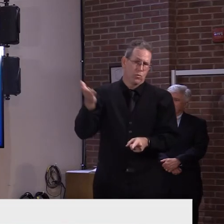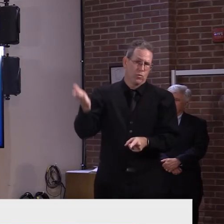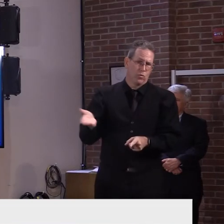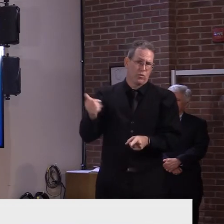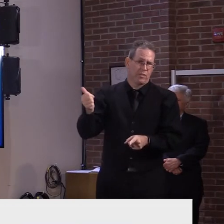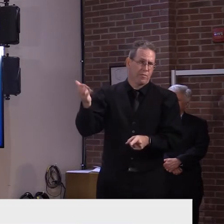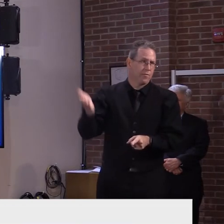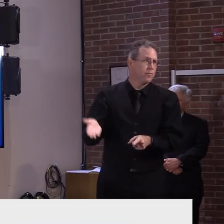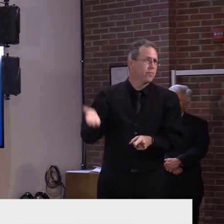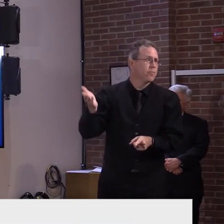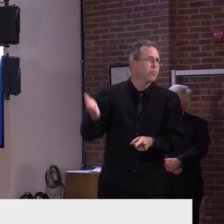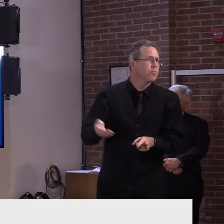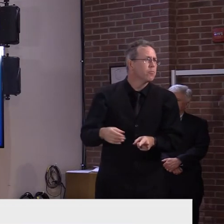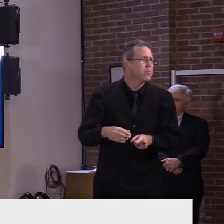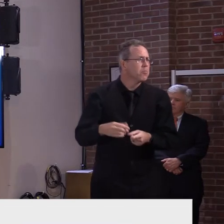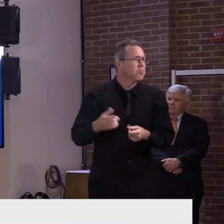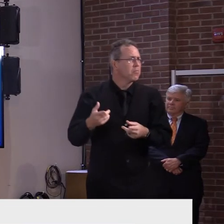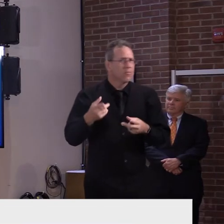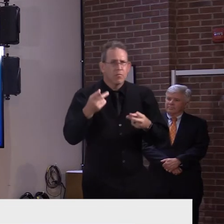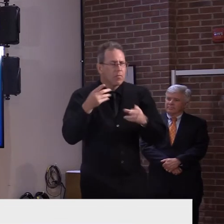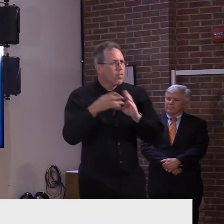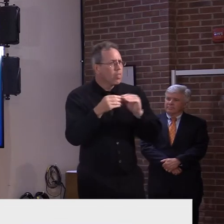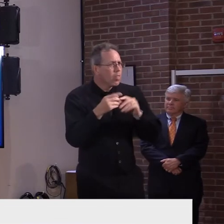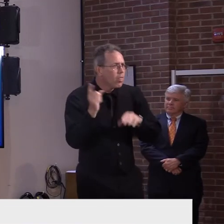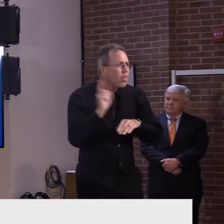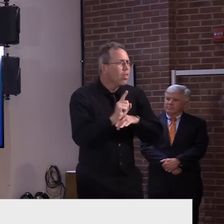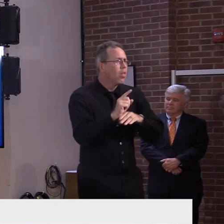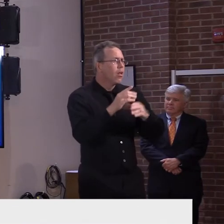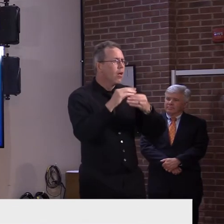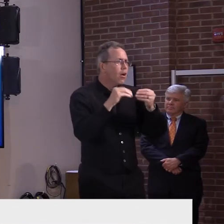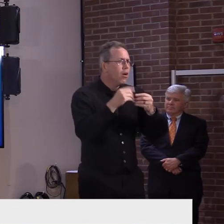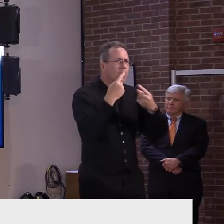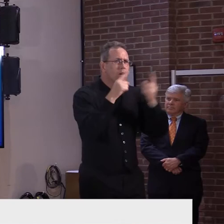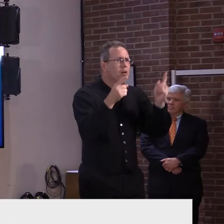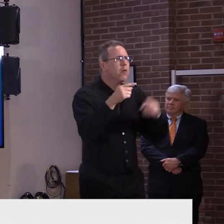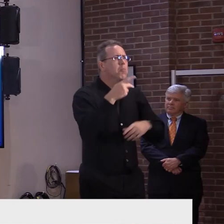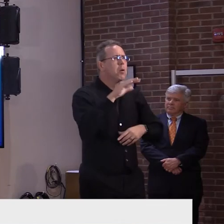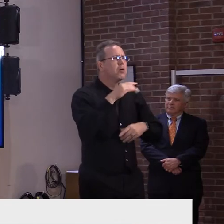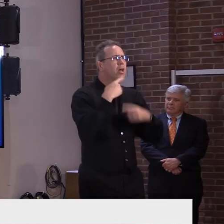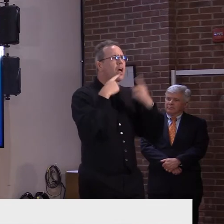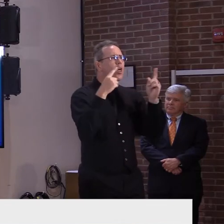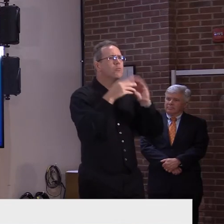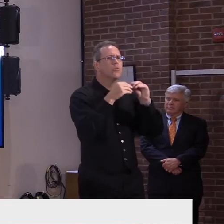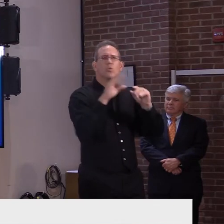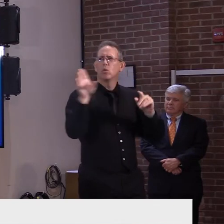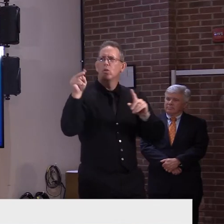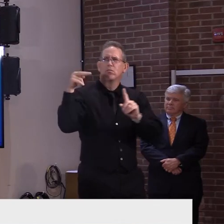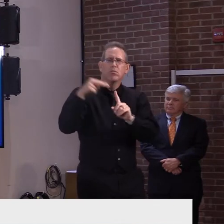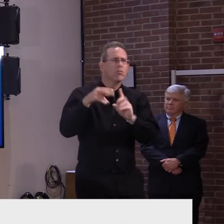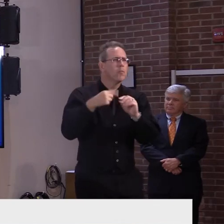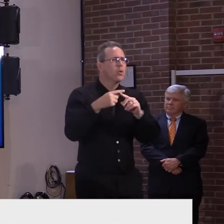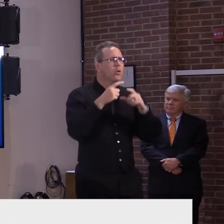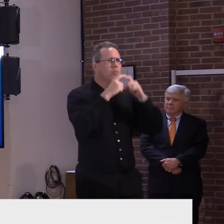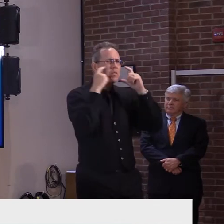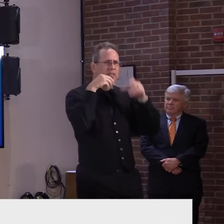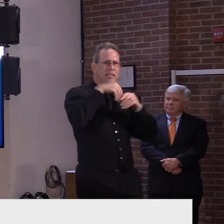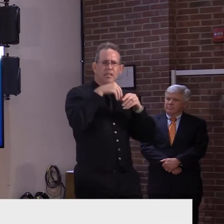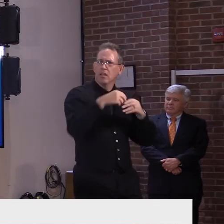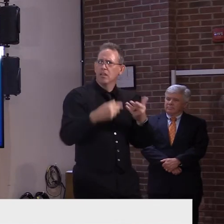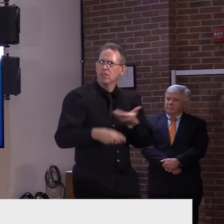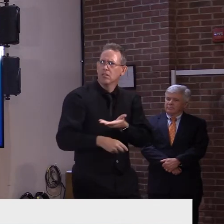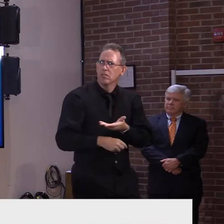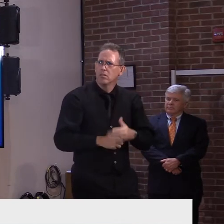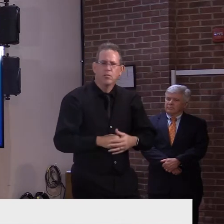your employees have asked, recommending universal masking indoors? I thought I just did recommend masking